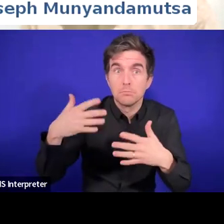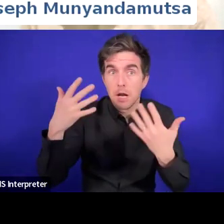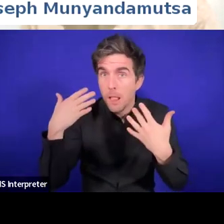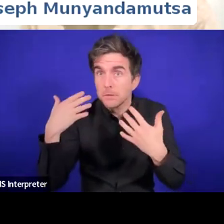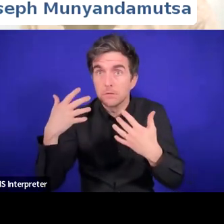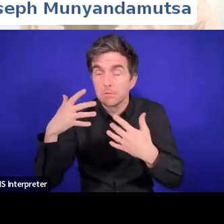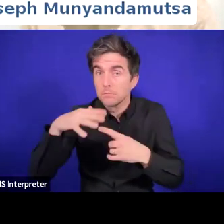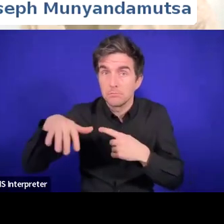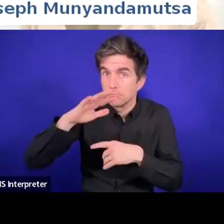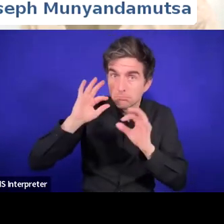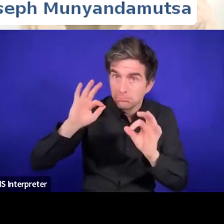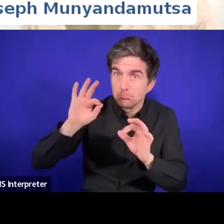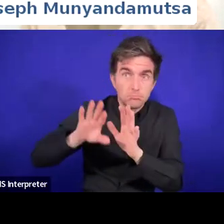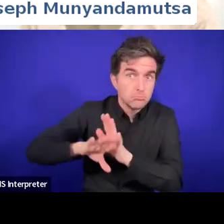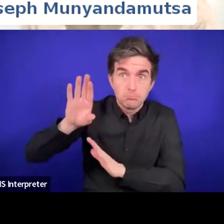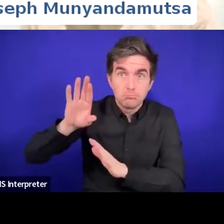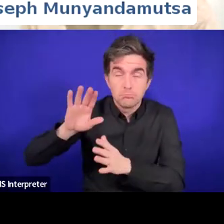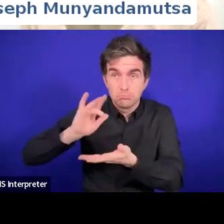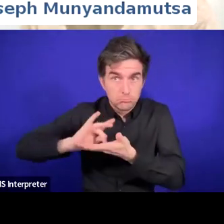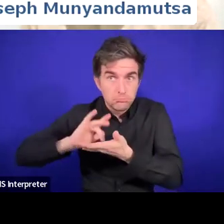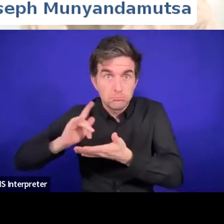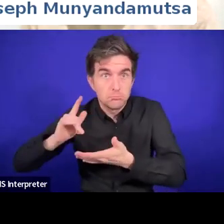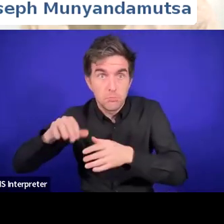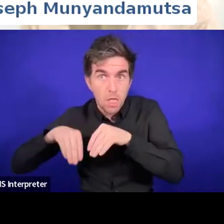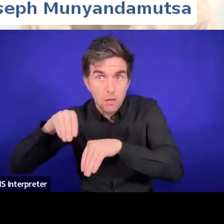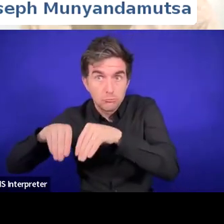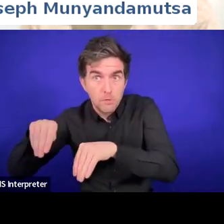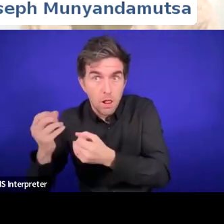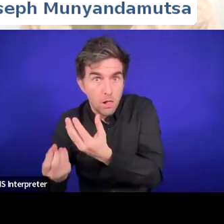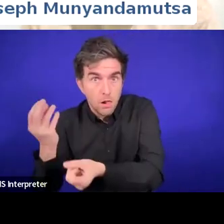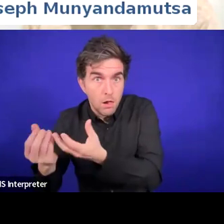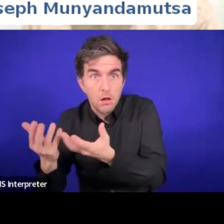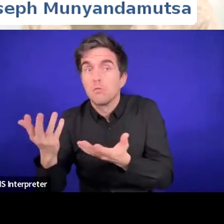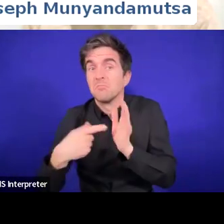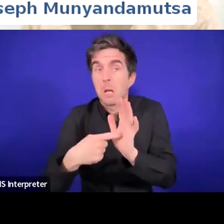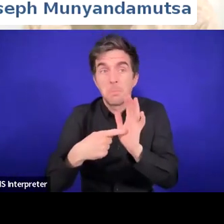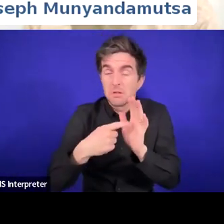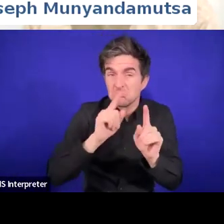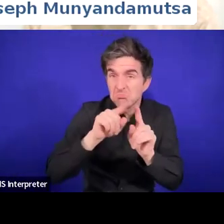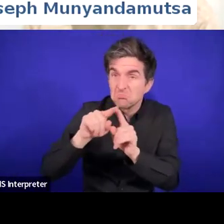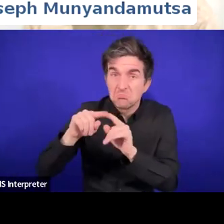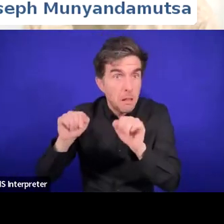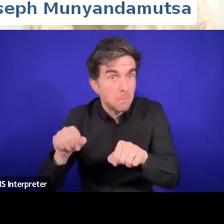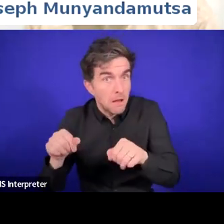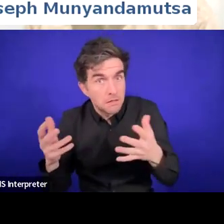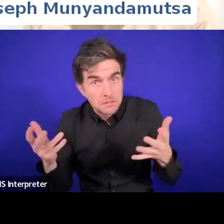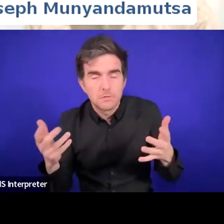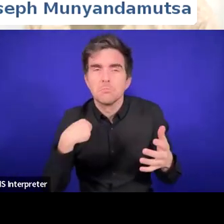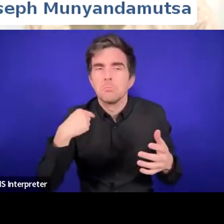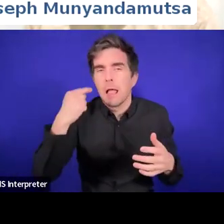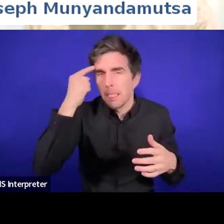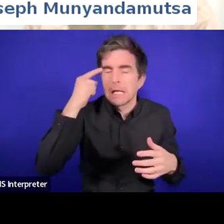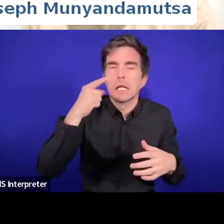sector can draw experiences from. And Joseph, I don't know if you want to say something about examples that are,